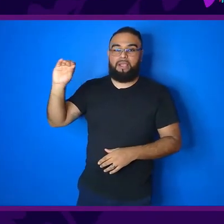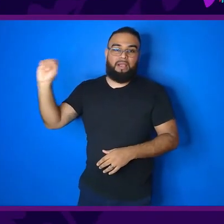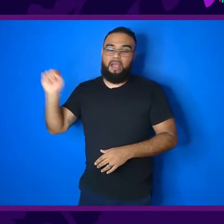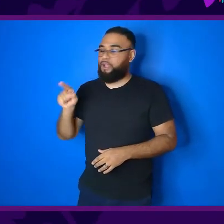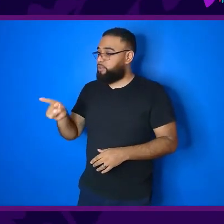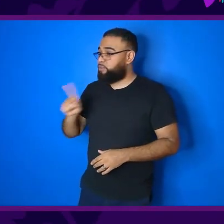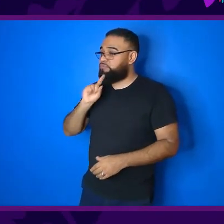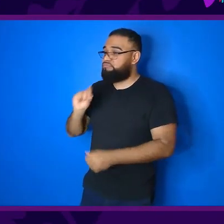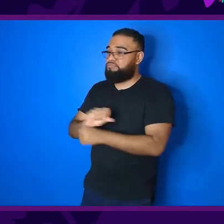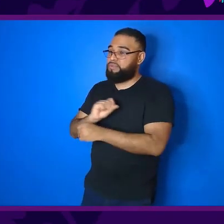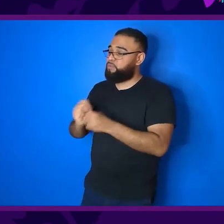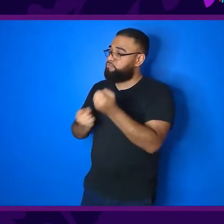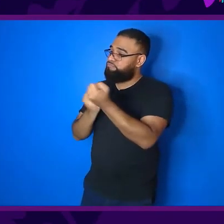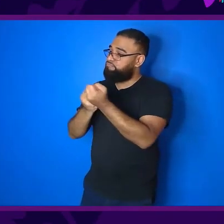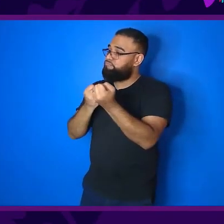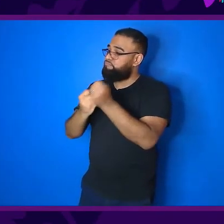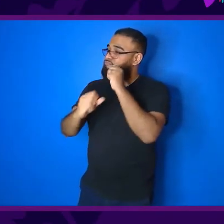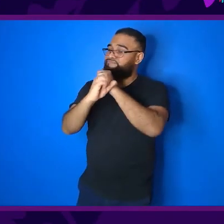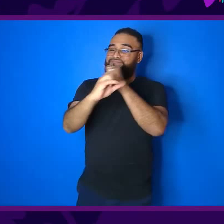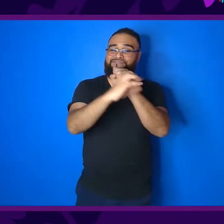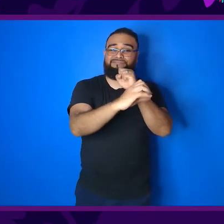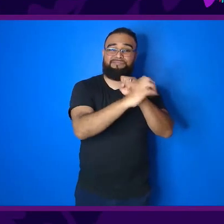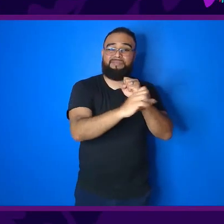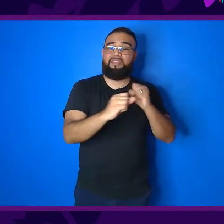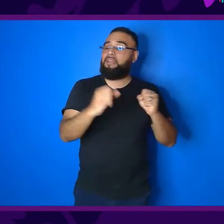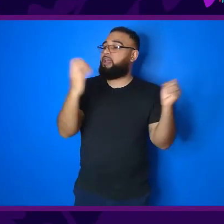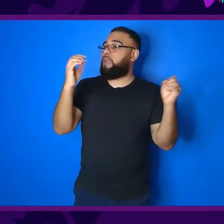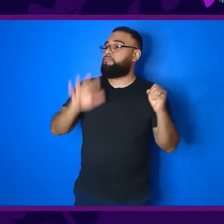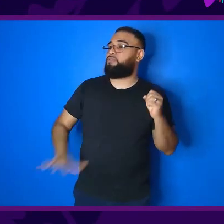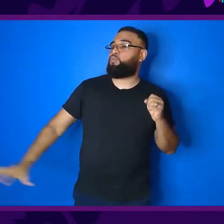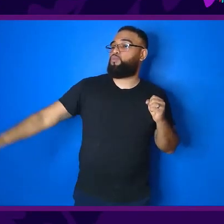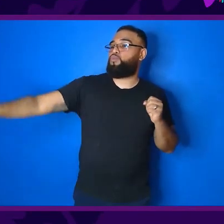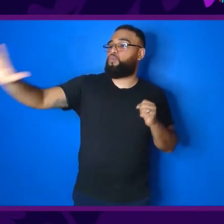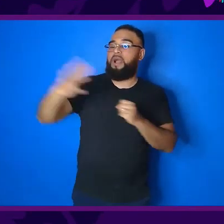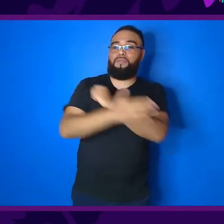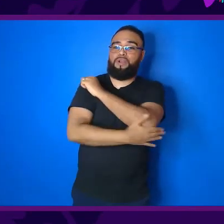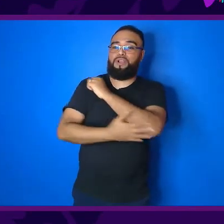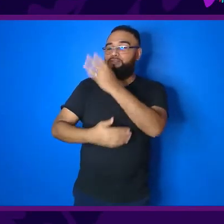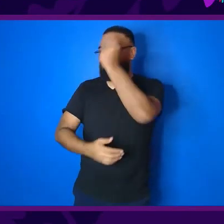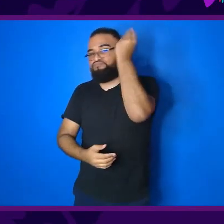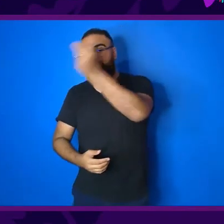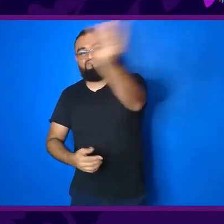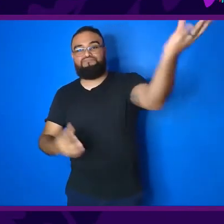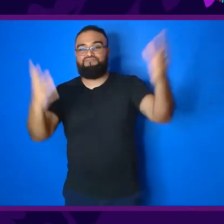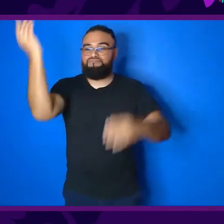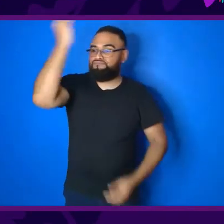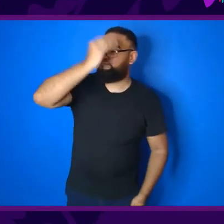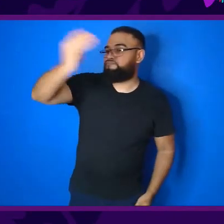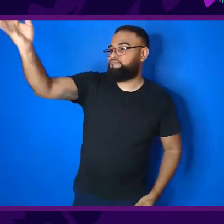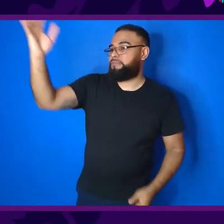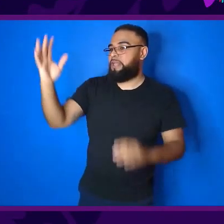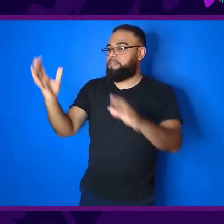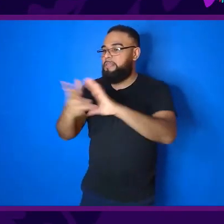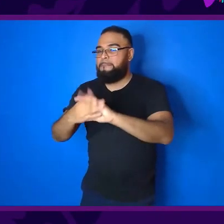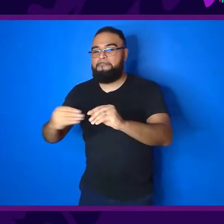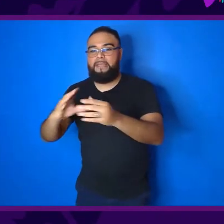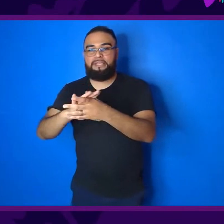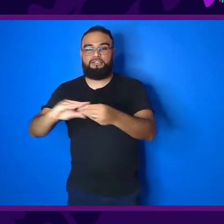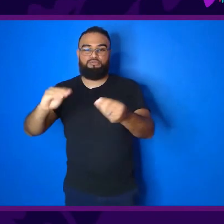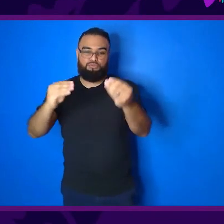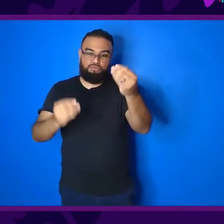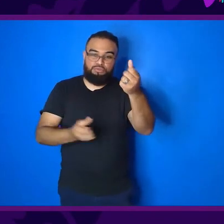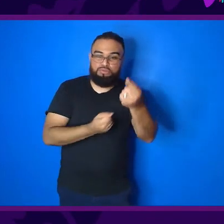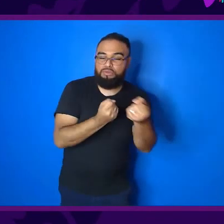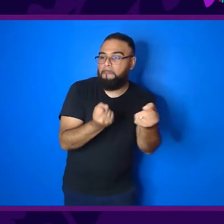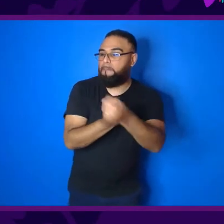and taking the message throughout the country, as you have taken the message of support for supporting women throughout the world. Thank you so